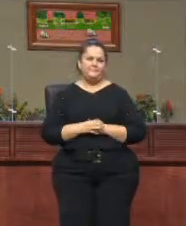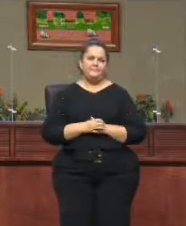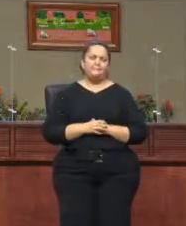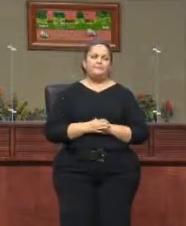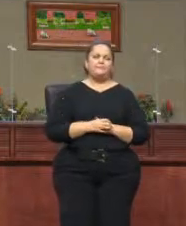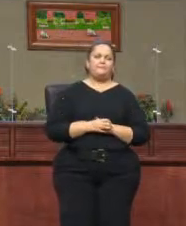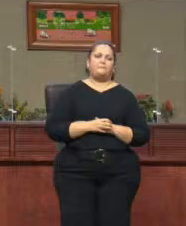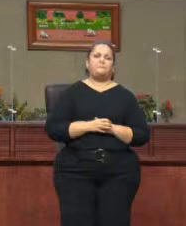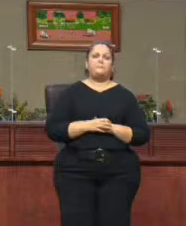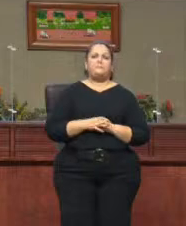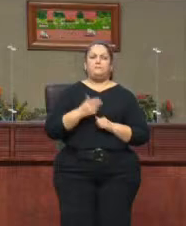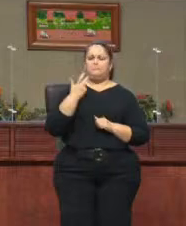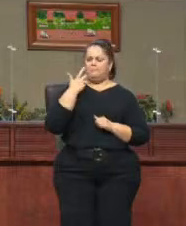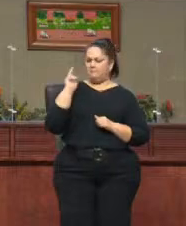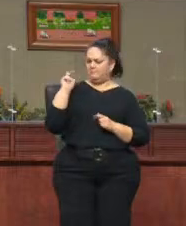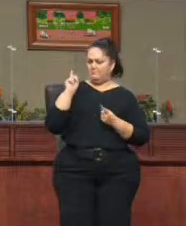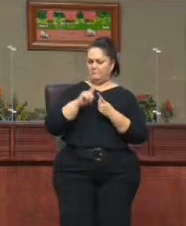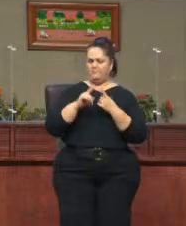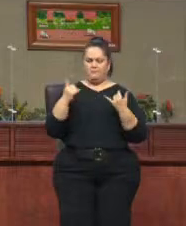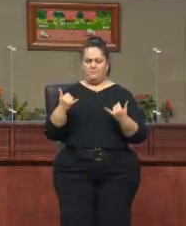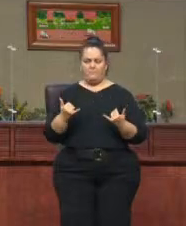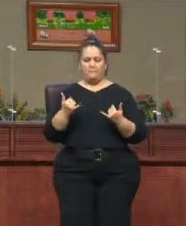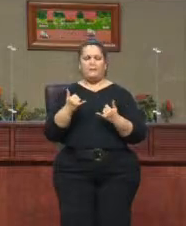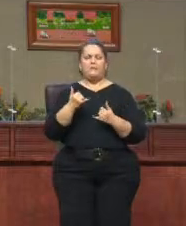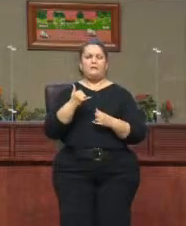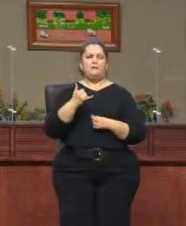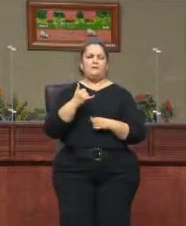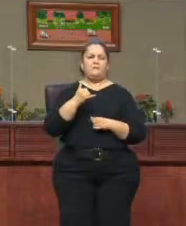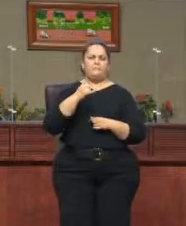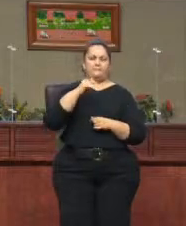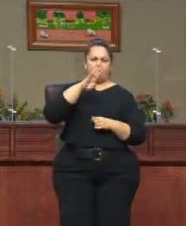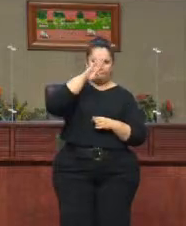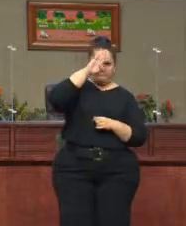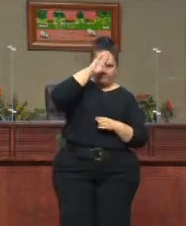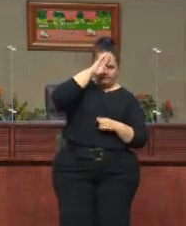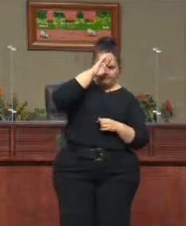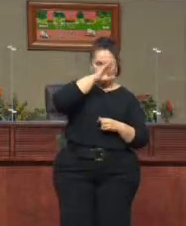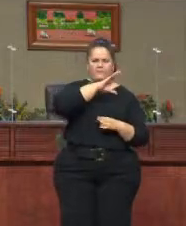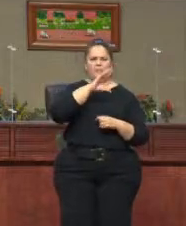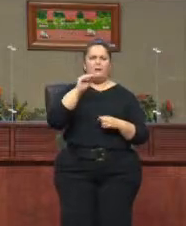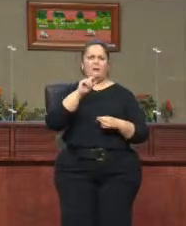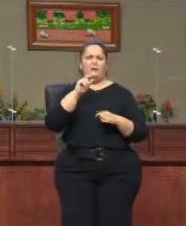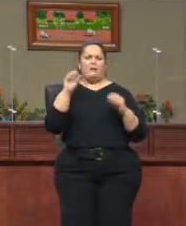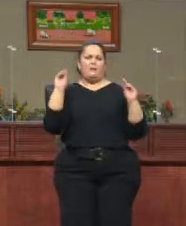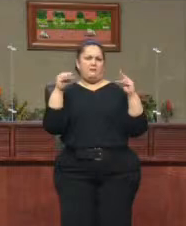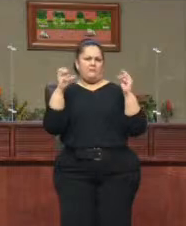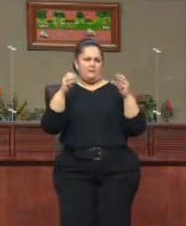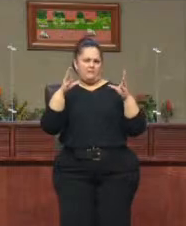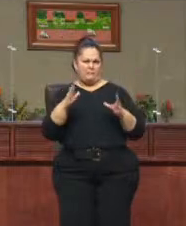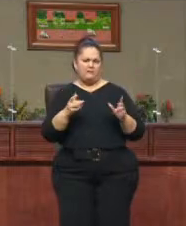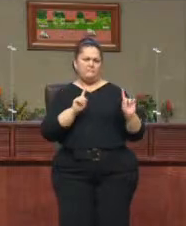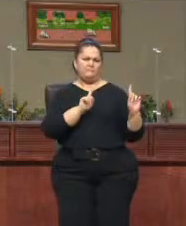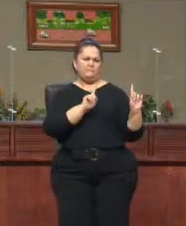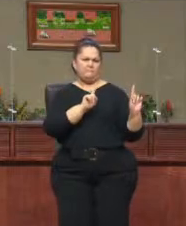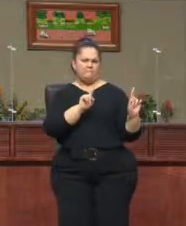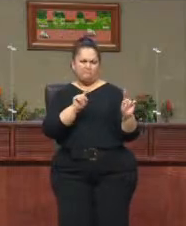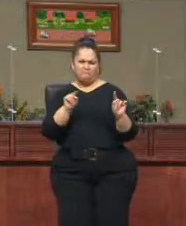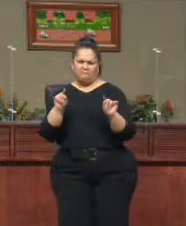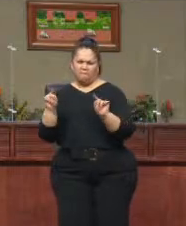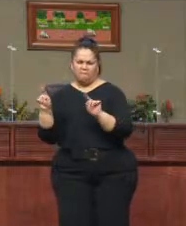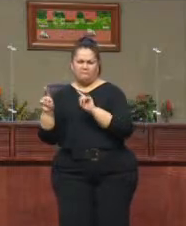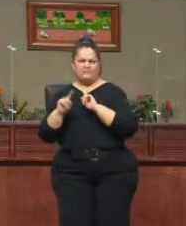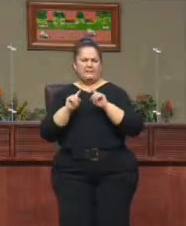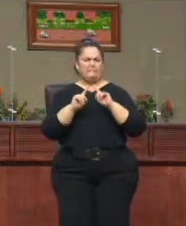last 3 days, our Orange County Fire Rescue team has led a pilot mission alongside state officials to go door to door